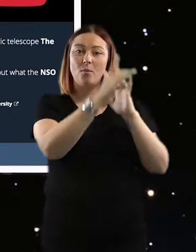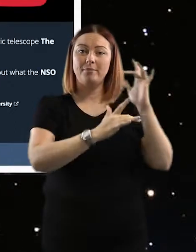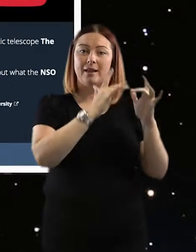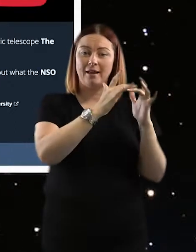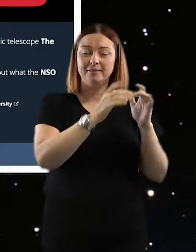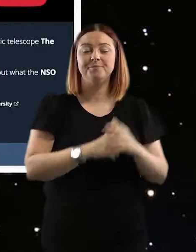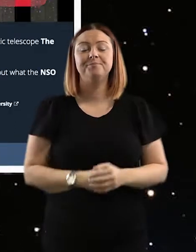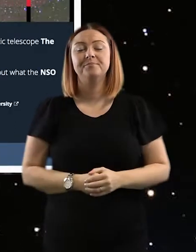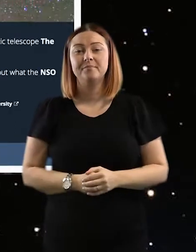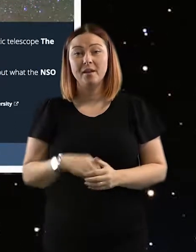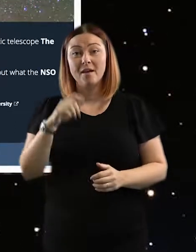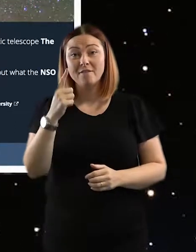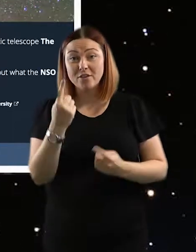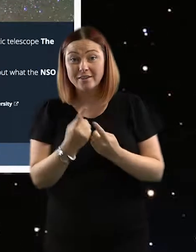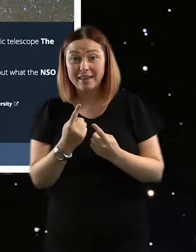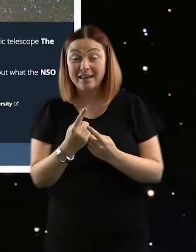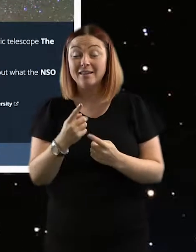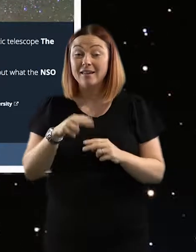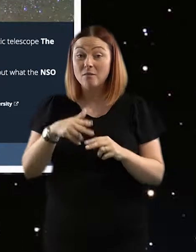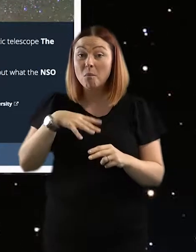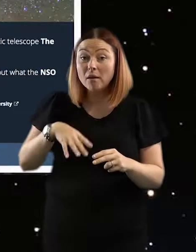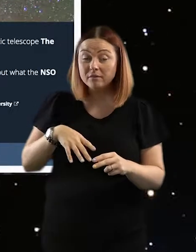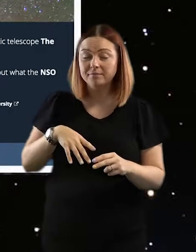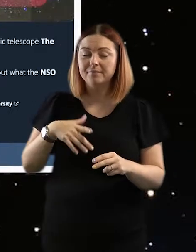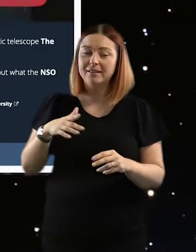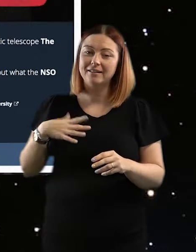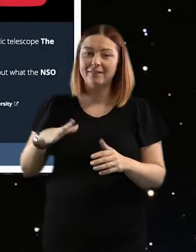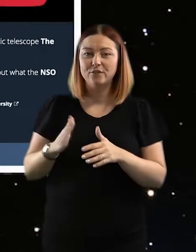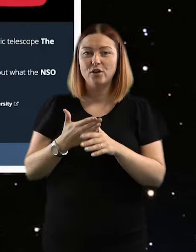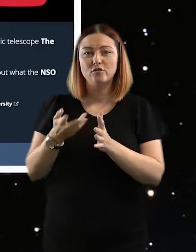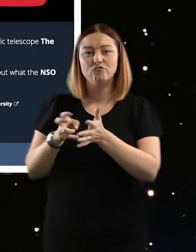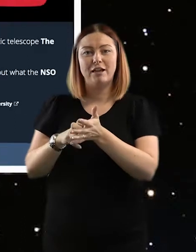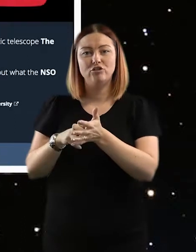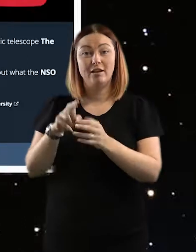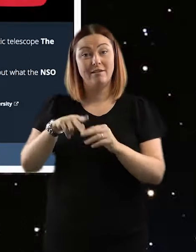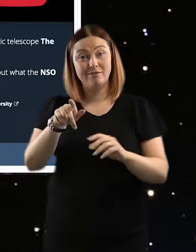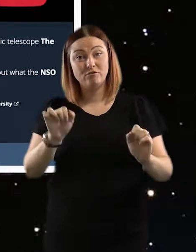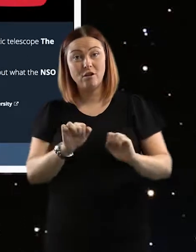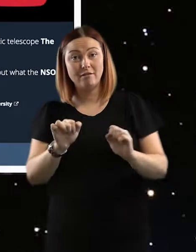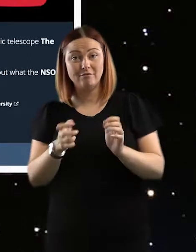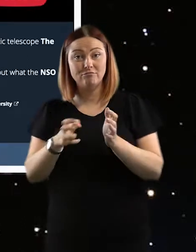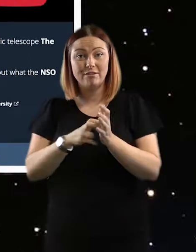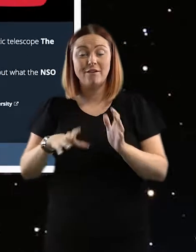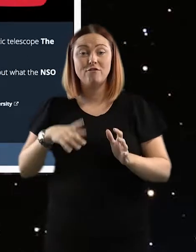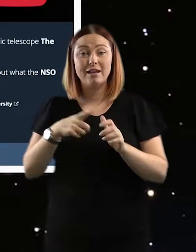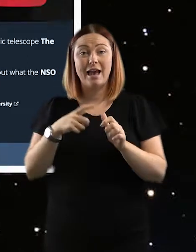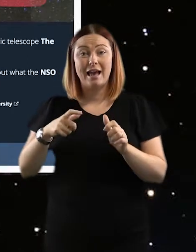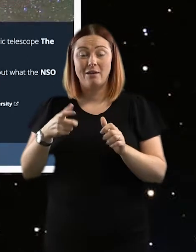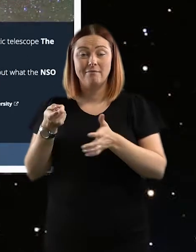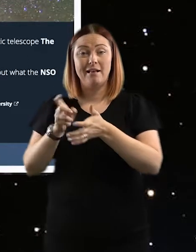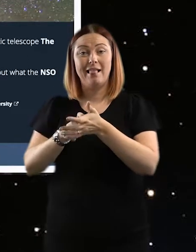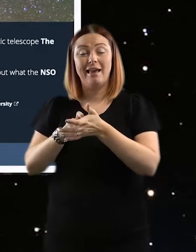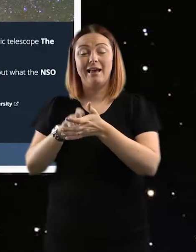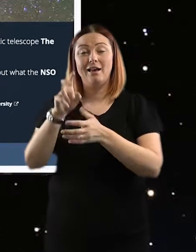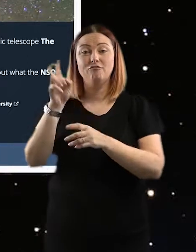Now the first thing to note is that in order to do this you will need to be registered with us. So if you haven't yet created a free account, just go ahead and click the little register link